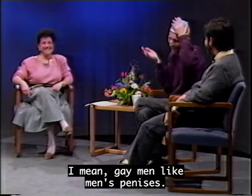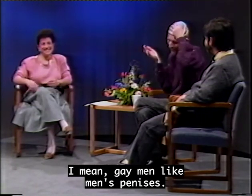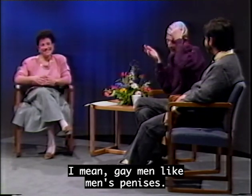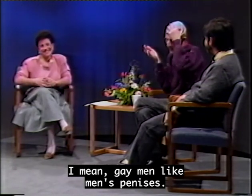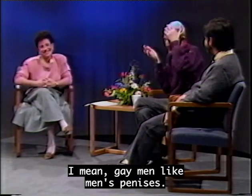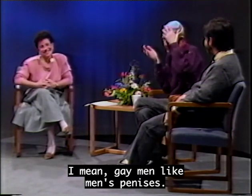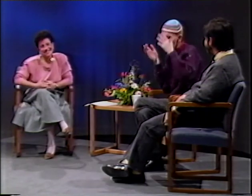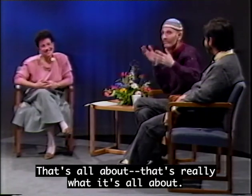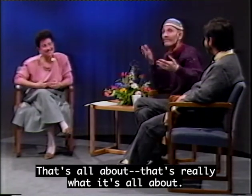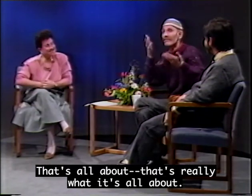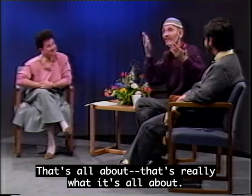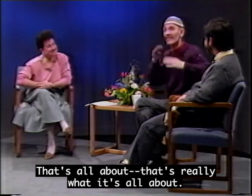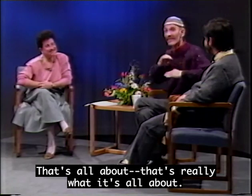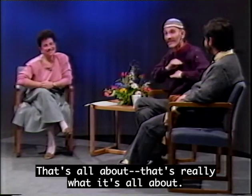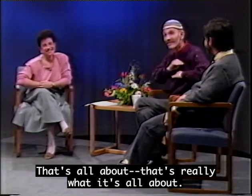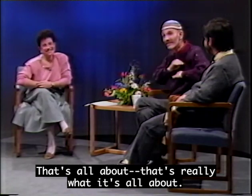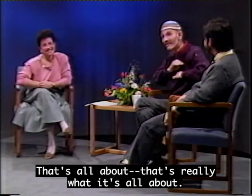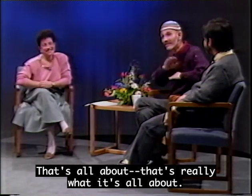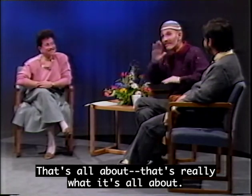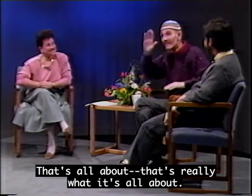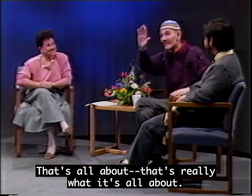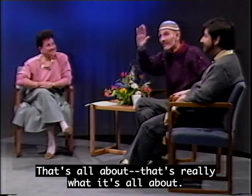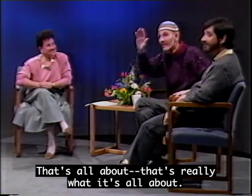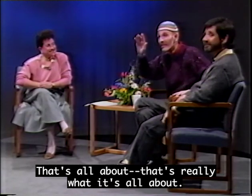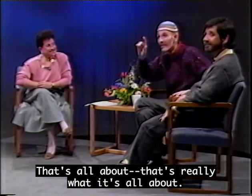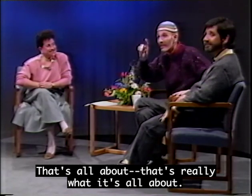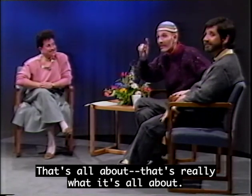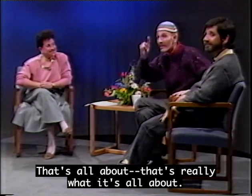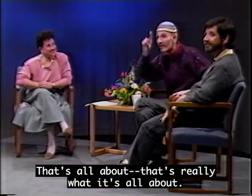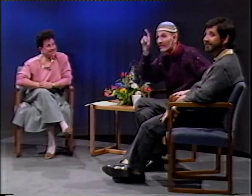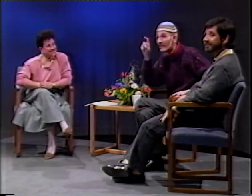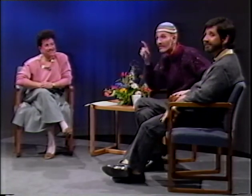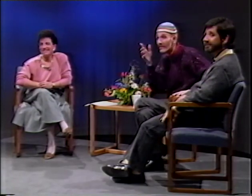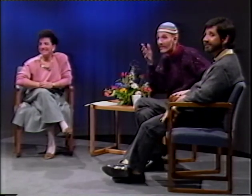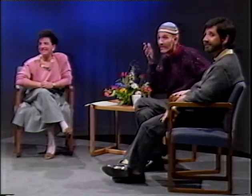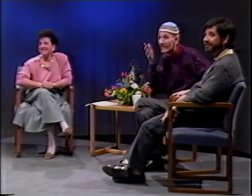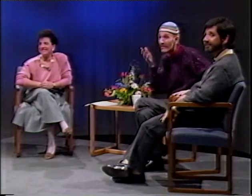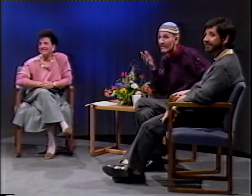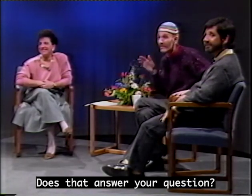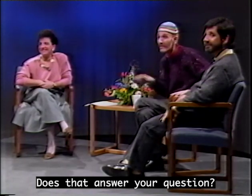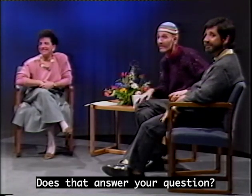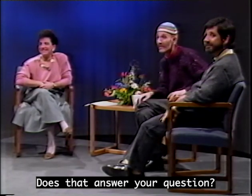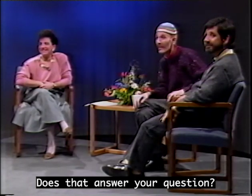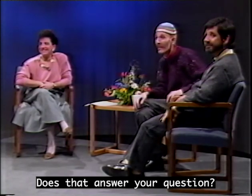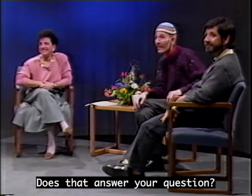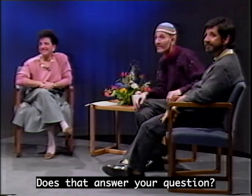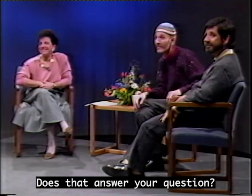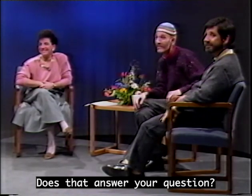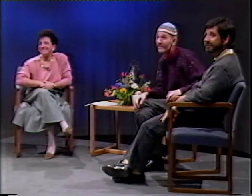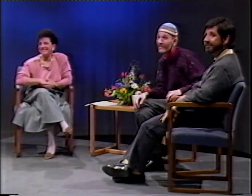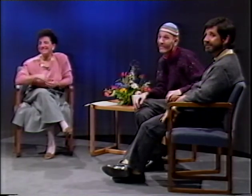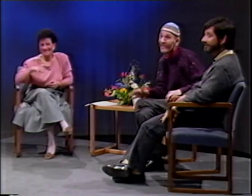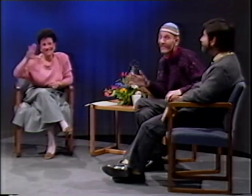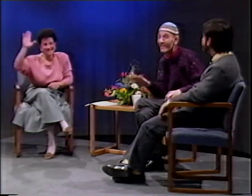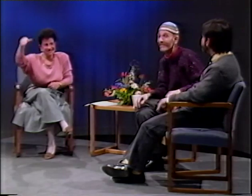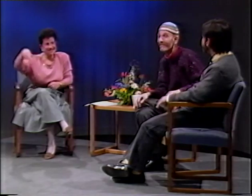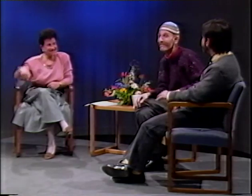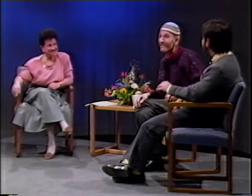men's penises. That's really what it's all about. Does that answer your question?